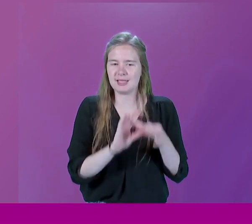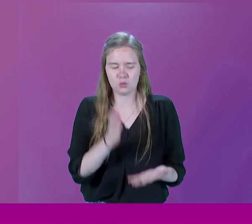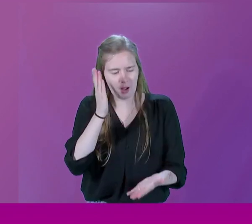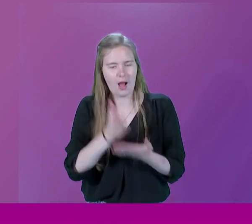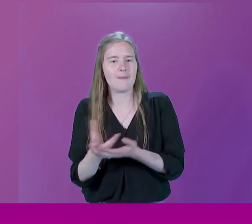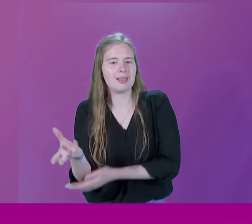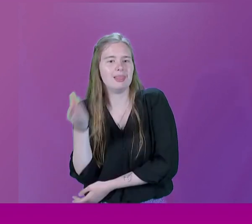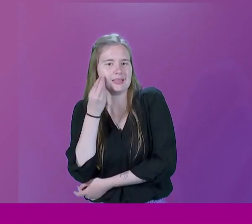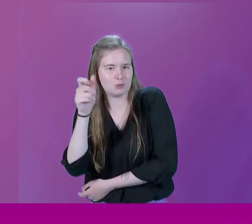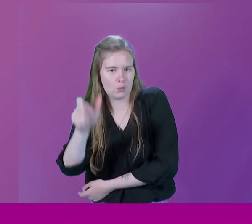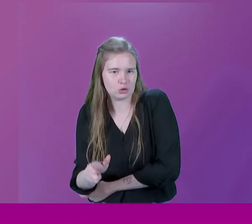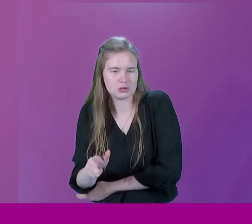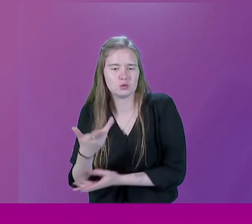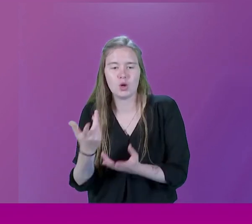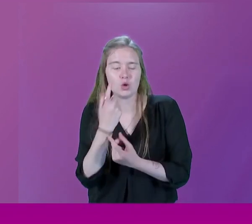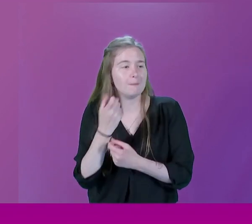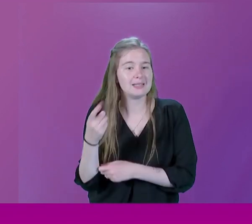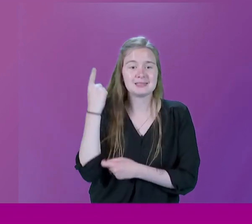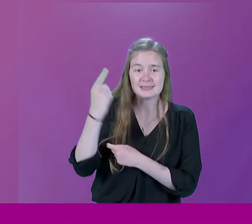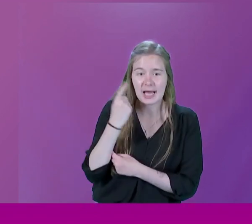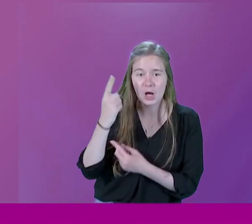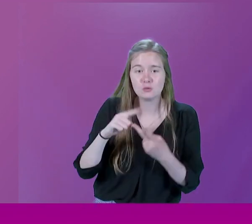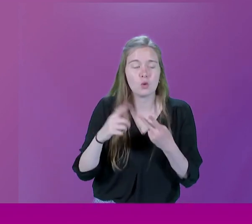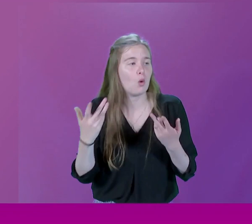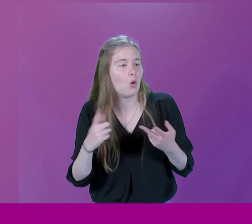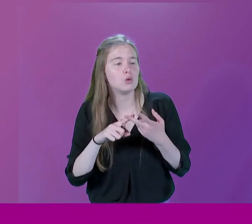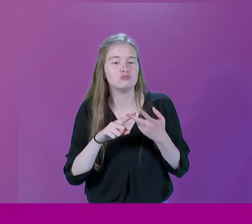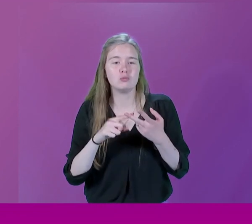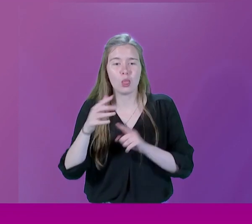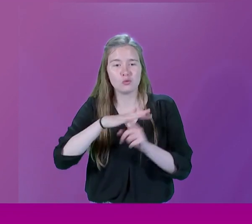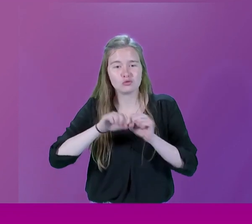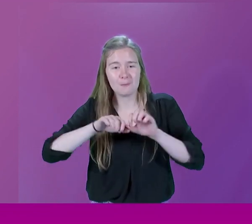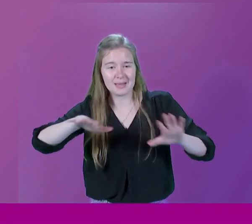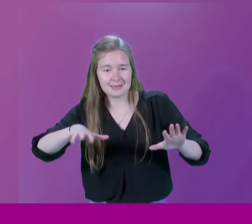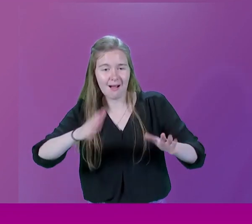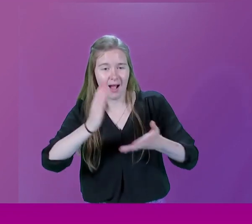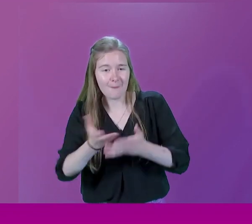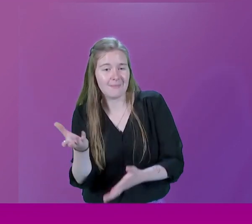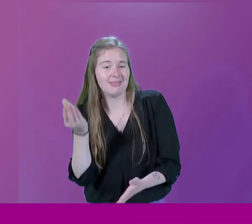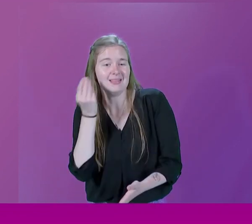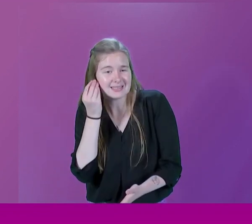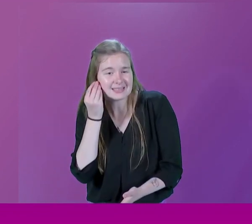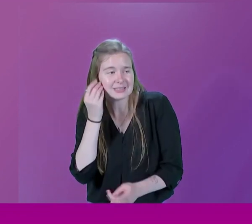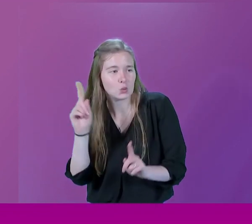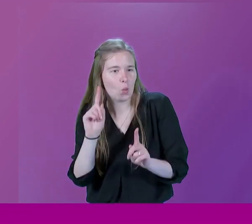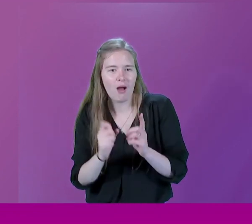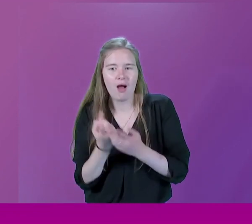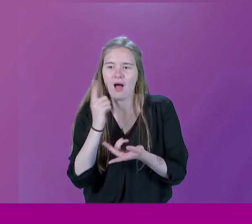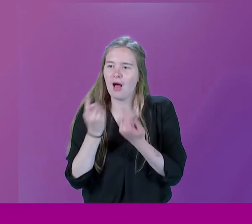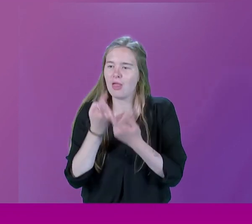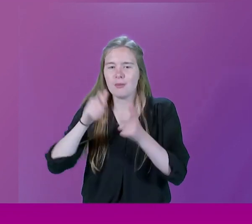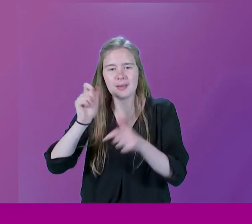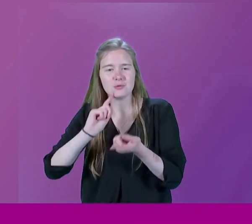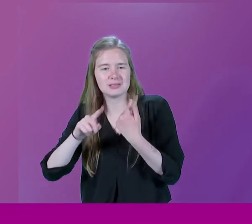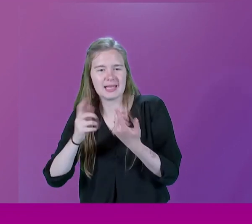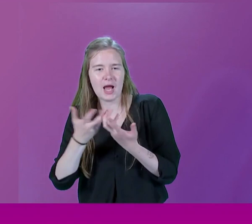properly listening, whether it's to sound or whether, as you were saying before, in a social media context, actually listening to what it is that others